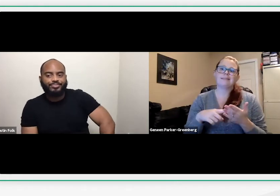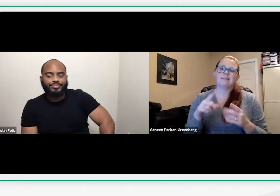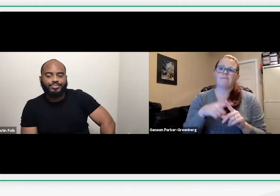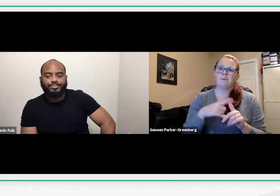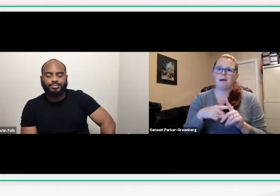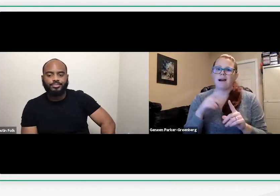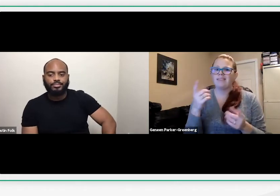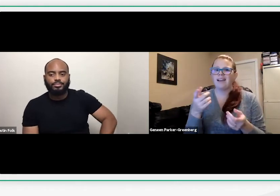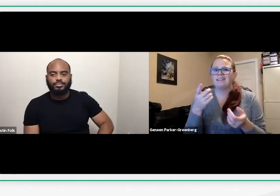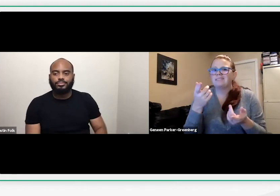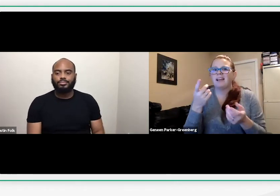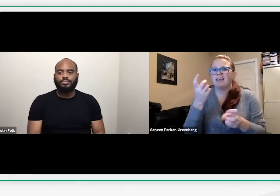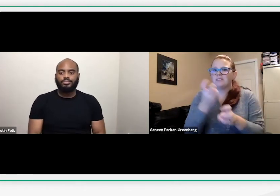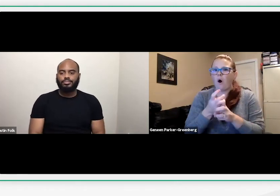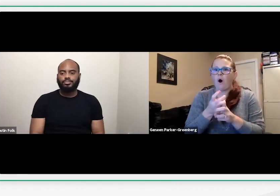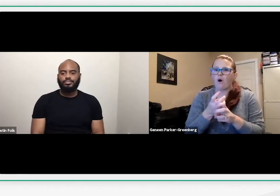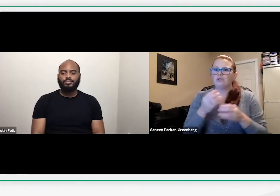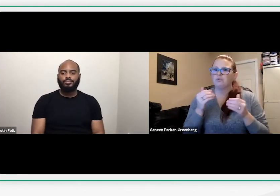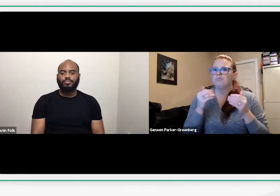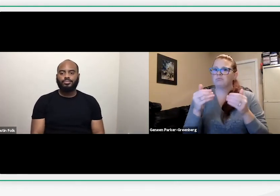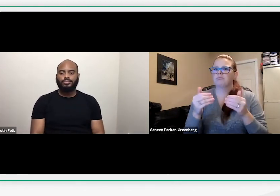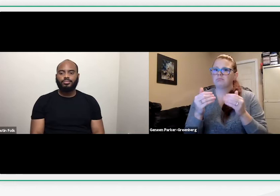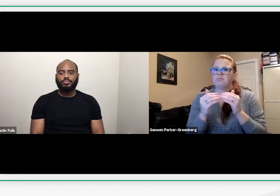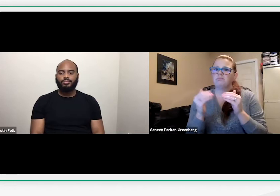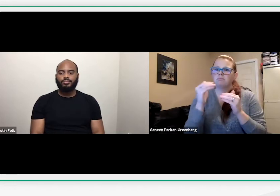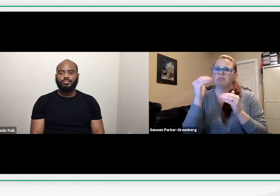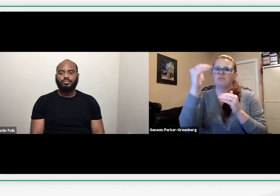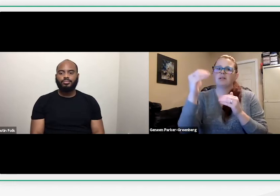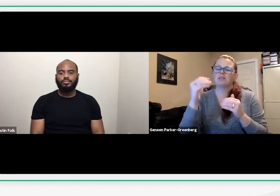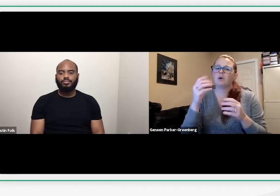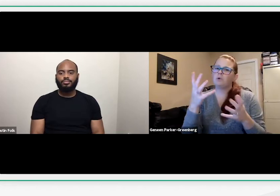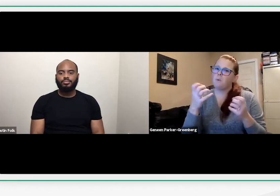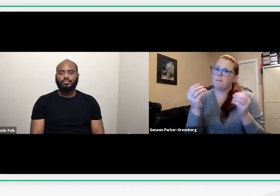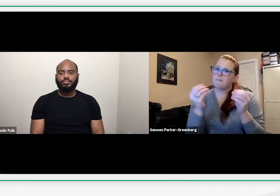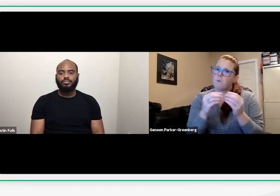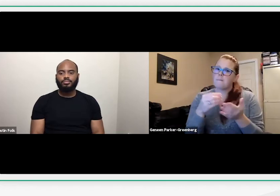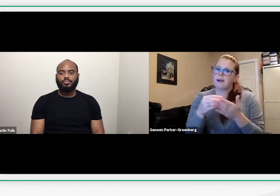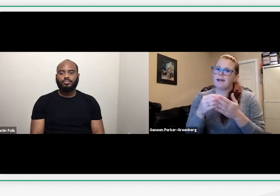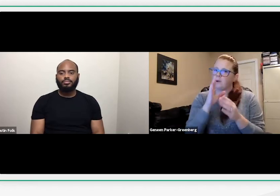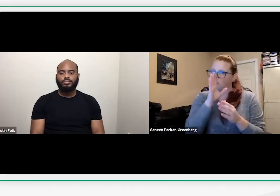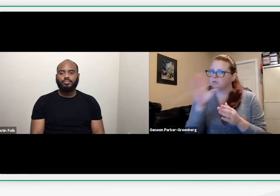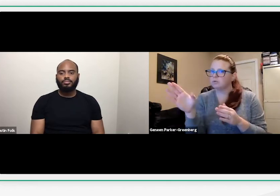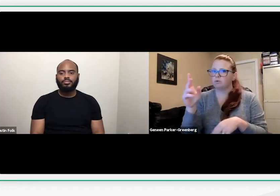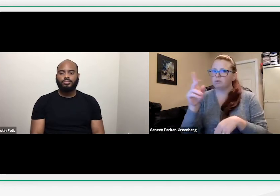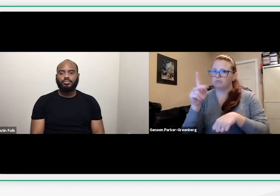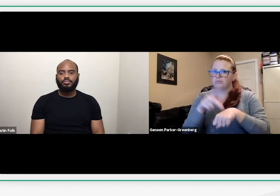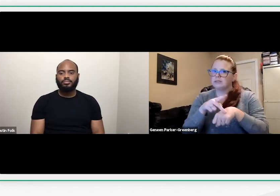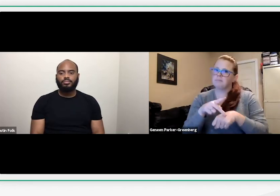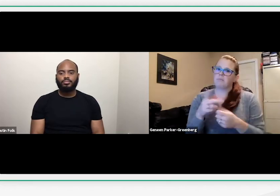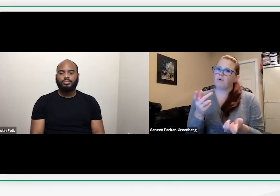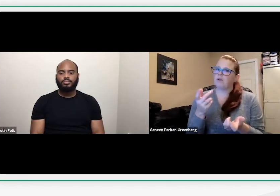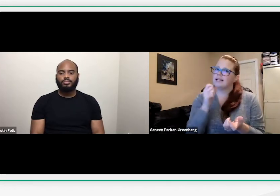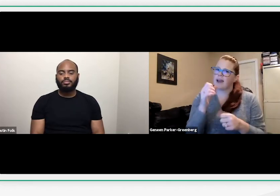pretty substantial. And That's that very high. means, yeah, that's a high monthly minimum payment. So it's hard to get ahead of